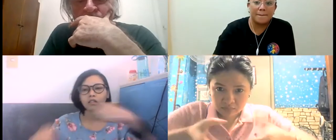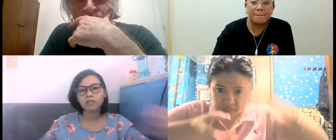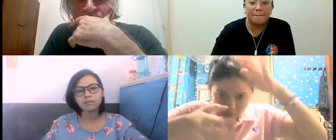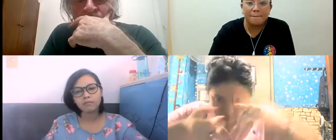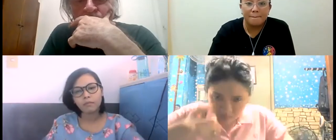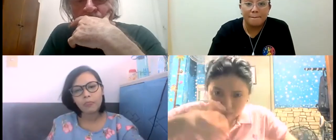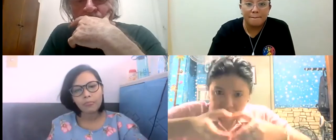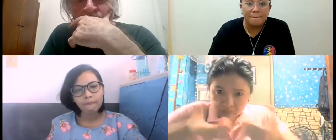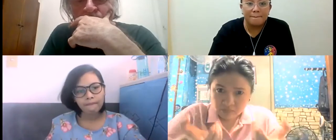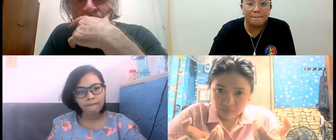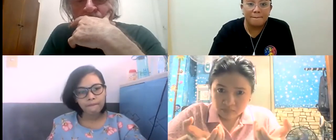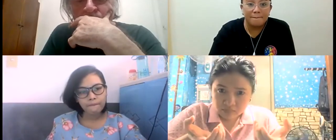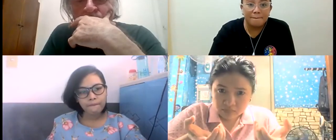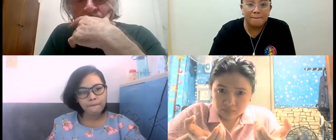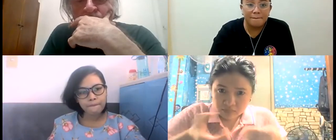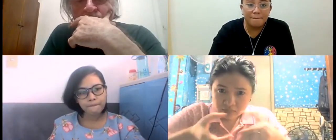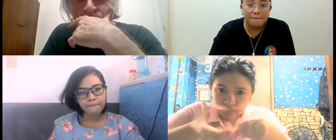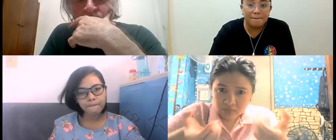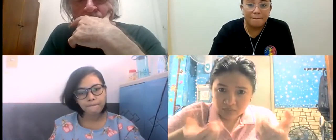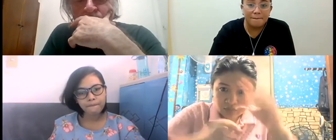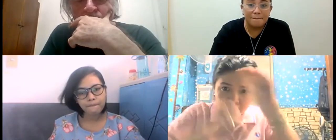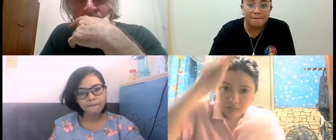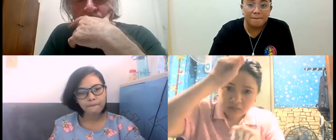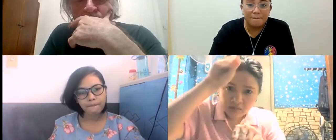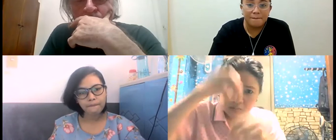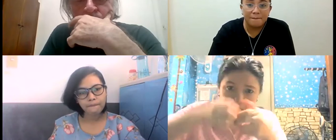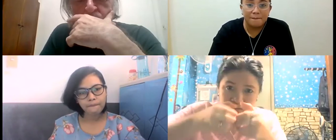And then there was mangosteen,